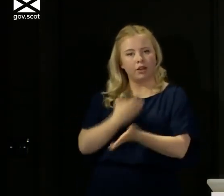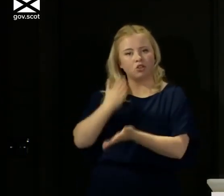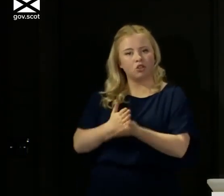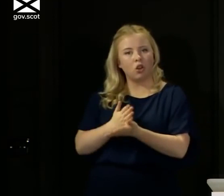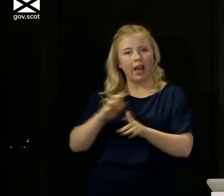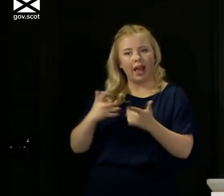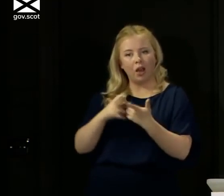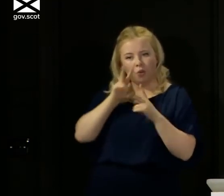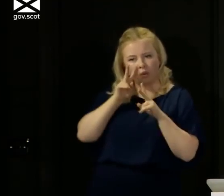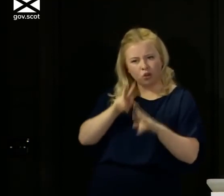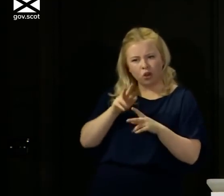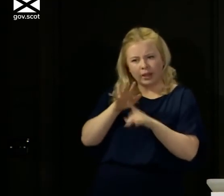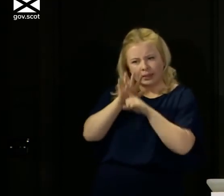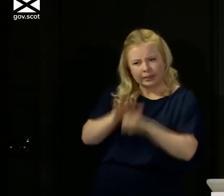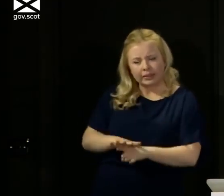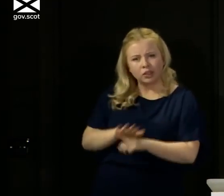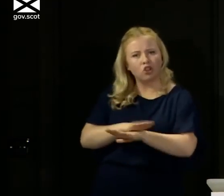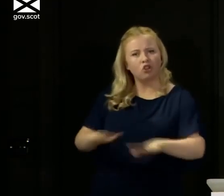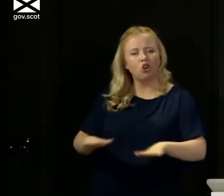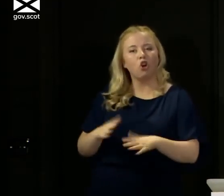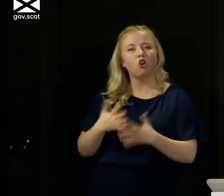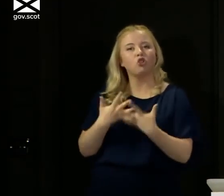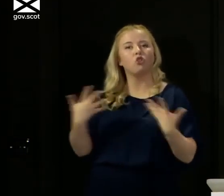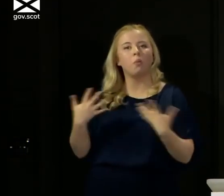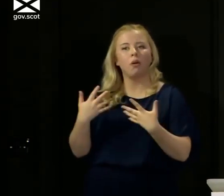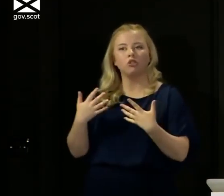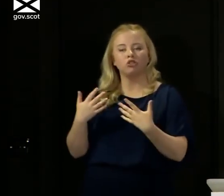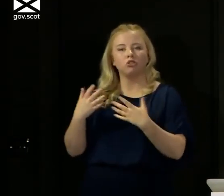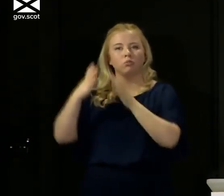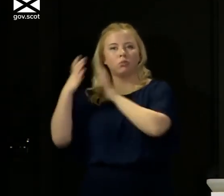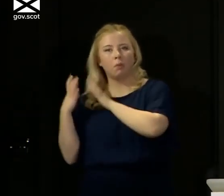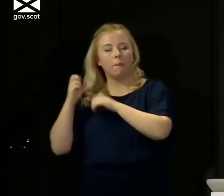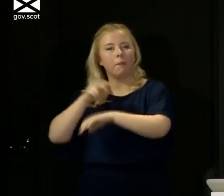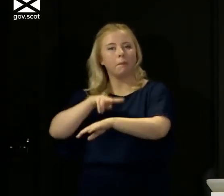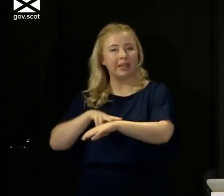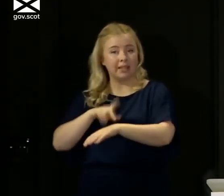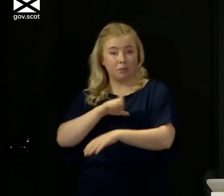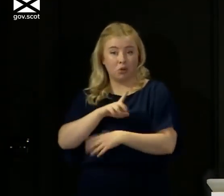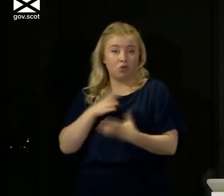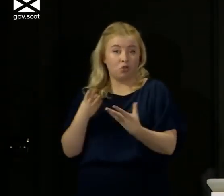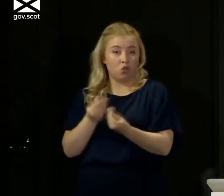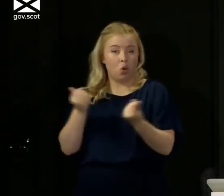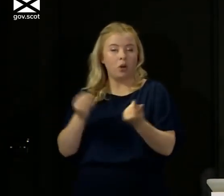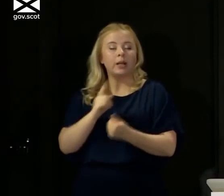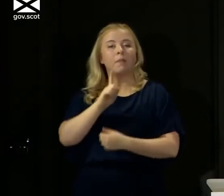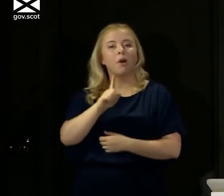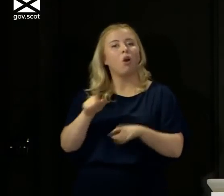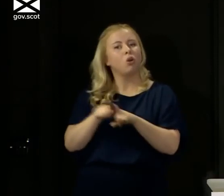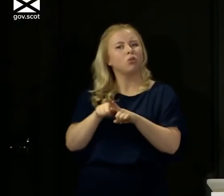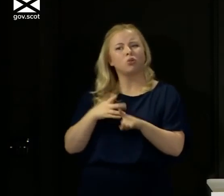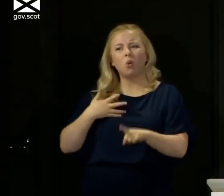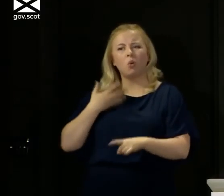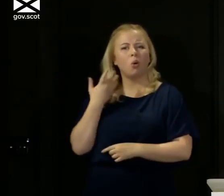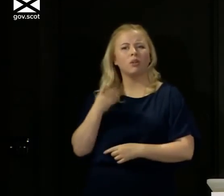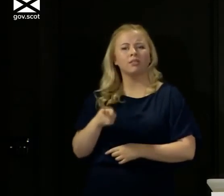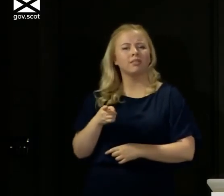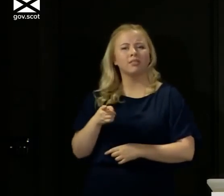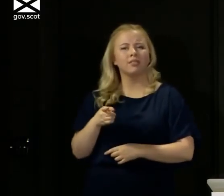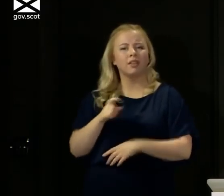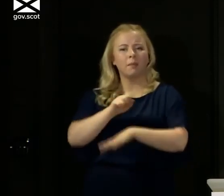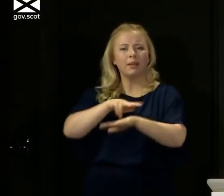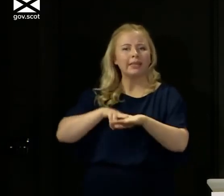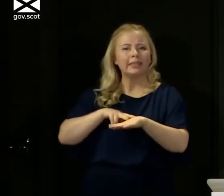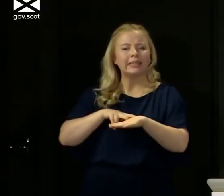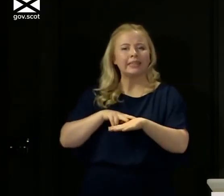looked at enforcement here, we are not overburdening the police. That's partly for a resource reason, but also because we don't want what